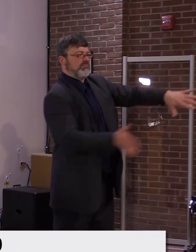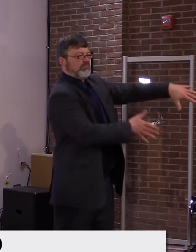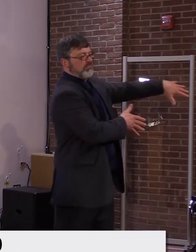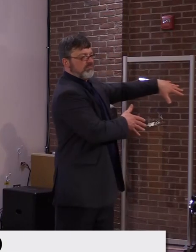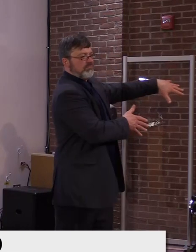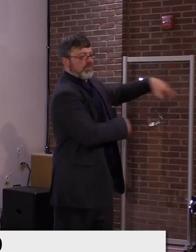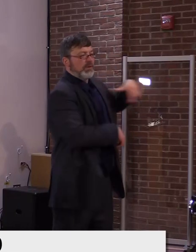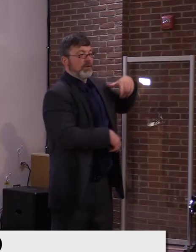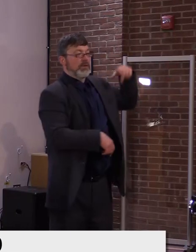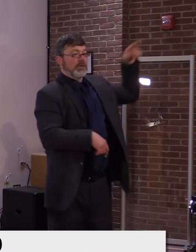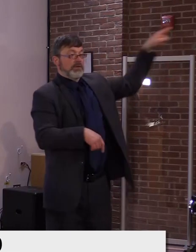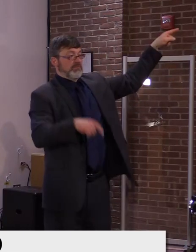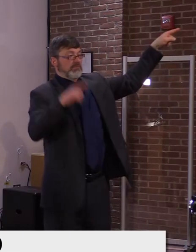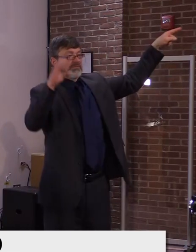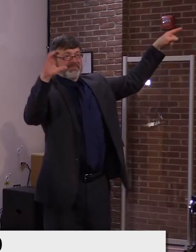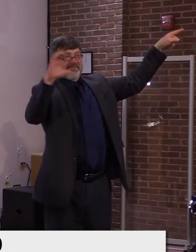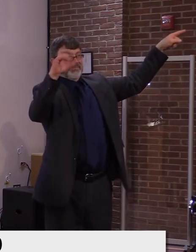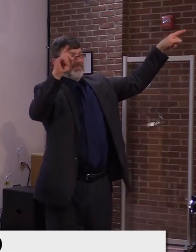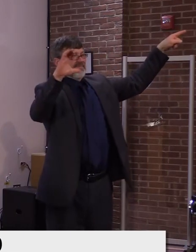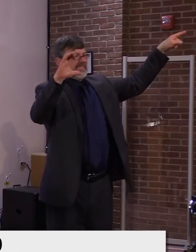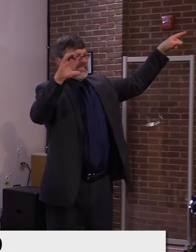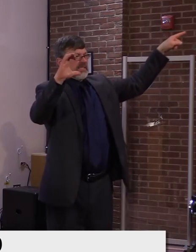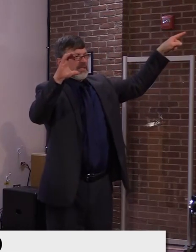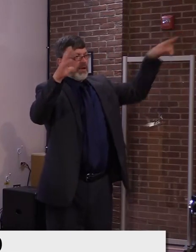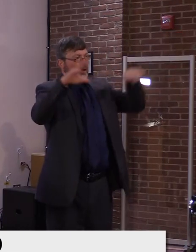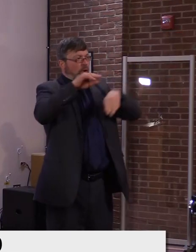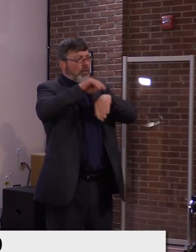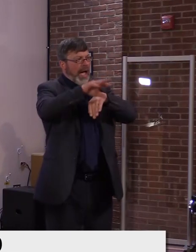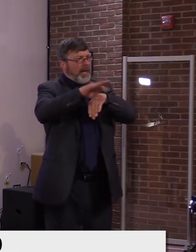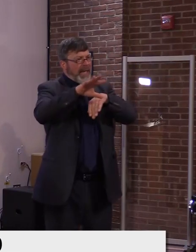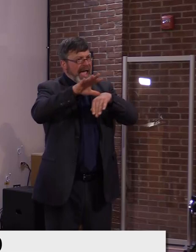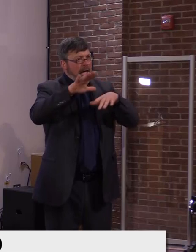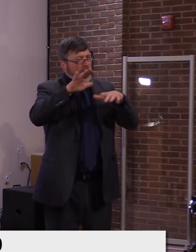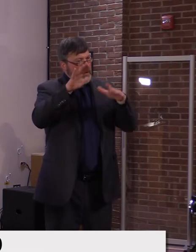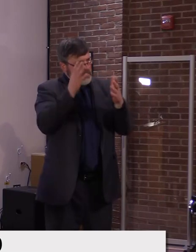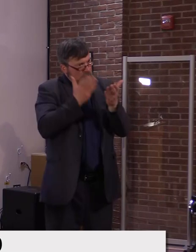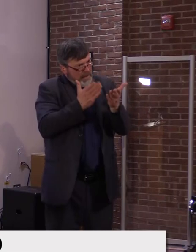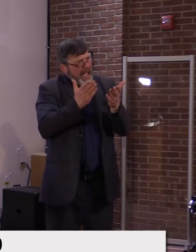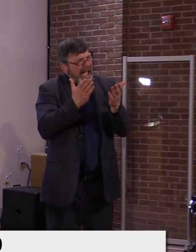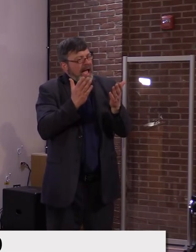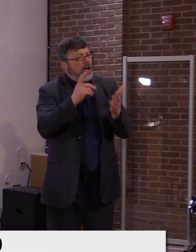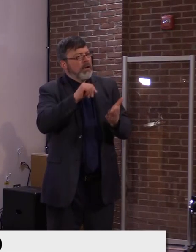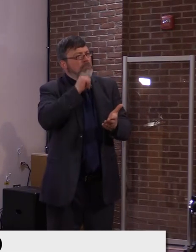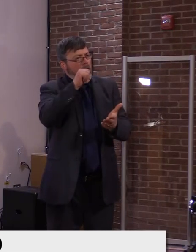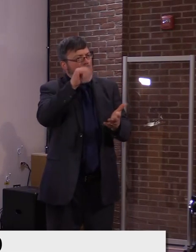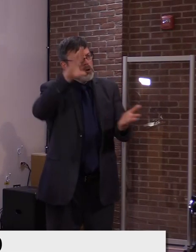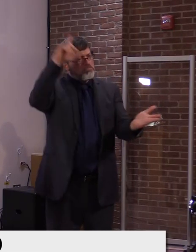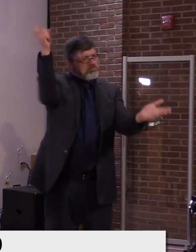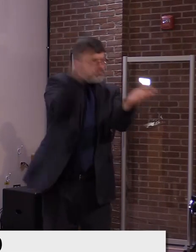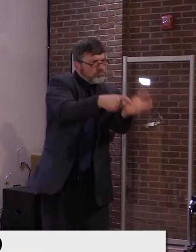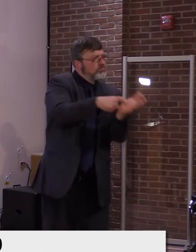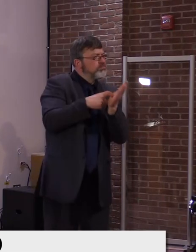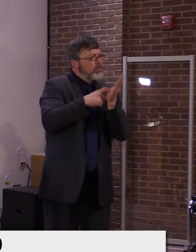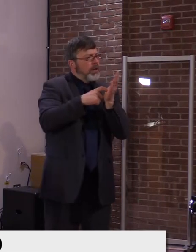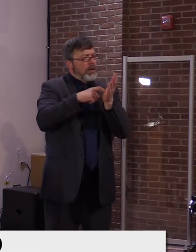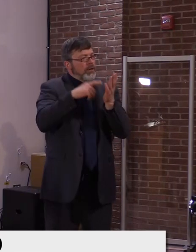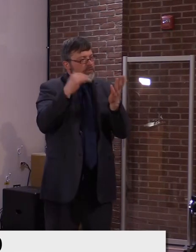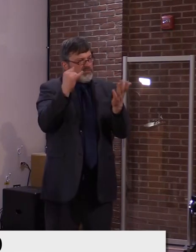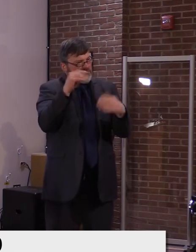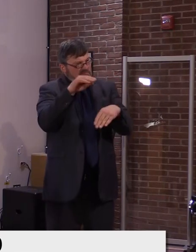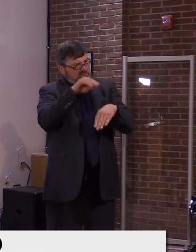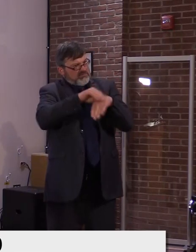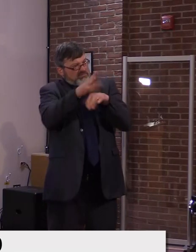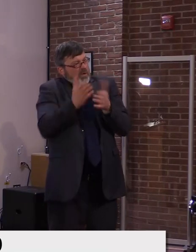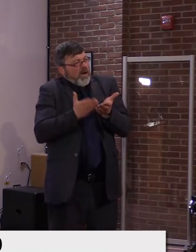advisory. This was a recommendation. This wasn't a mandate. And we followed their recommendation because we want everybody to